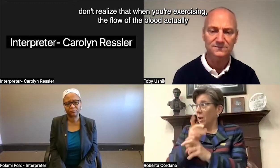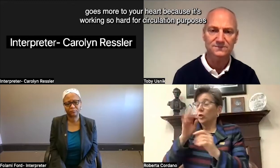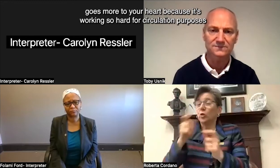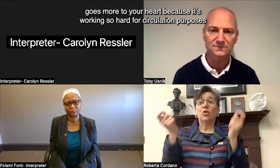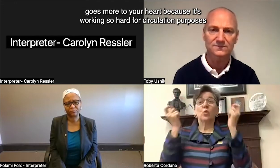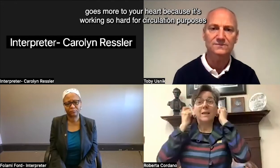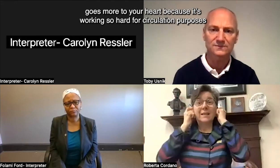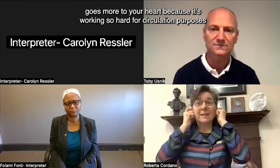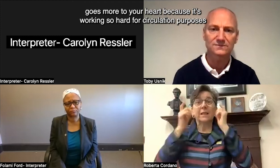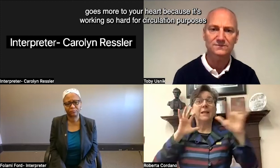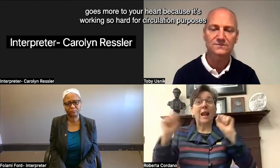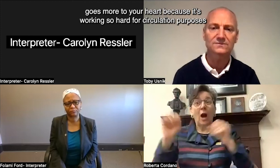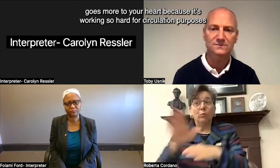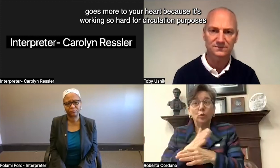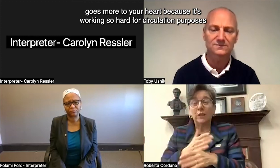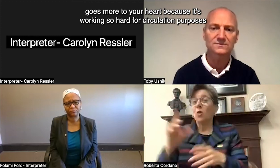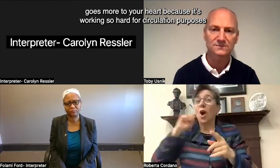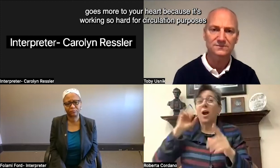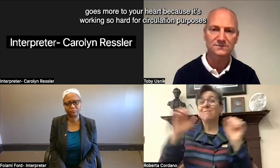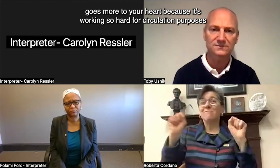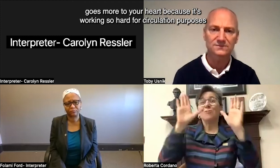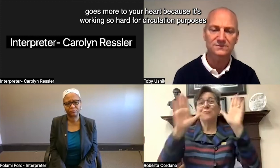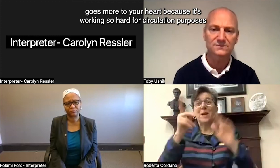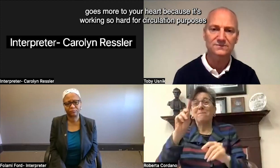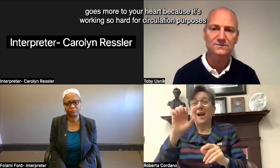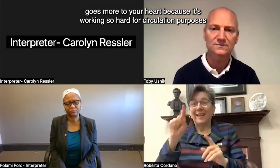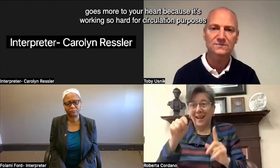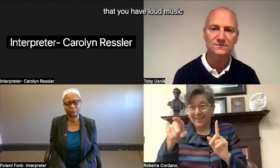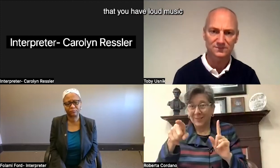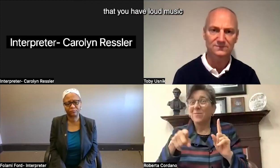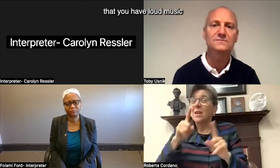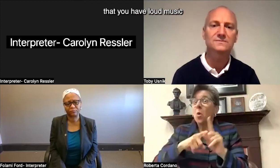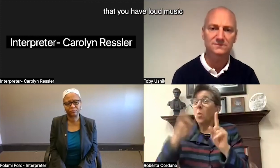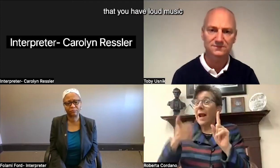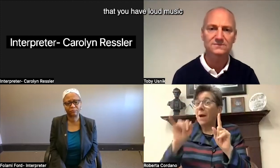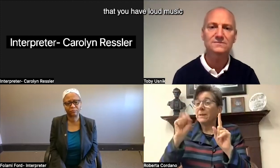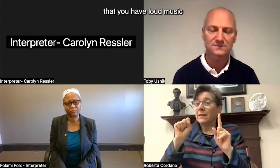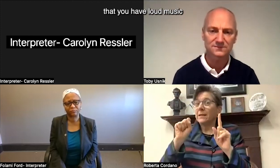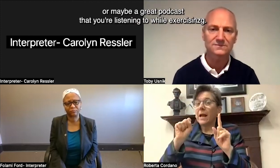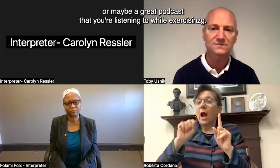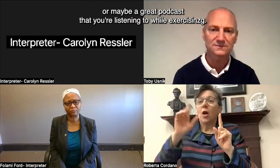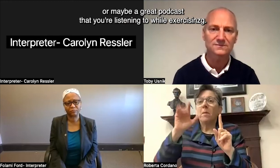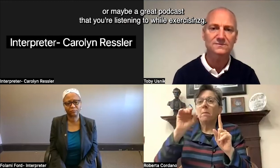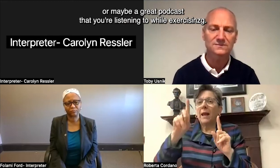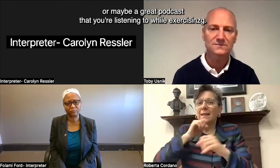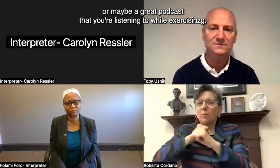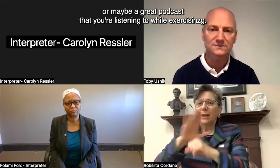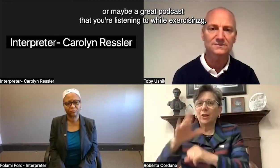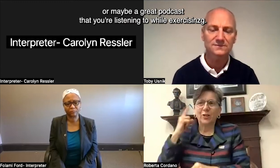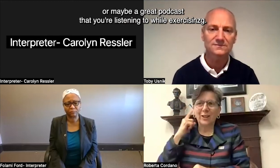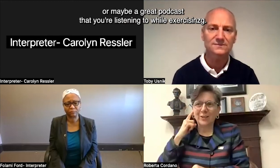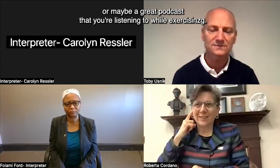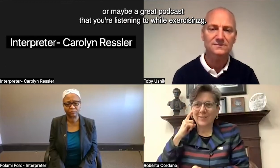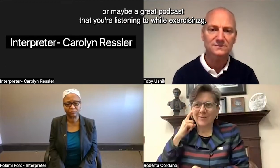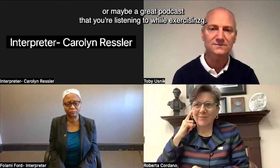because it's working so hard for circulation purposes that you have loud music or maybe a great podcast that you're listening to while exercising,